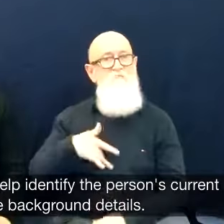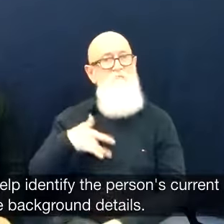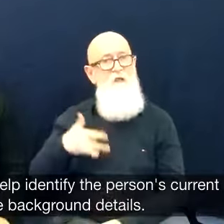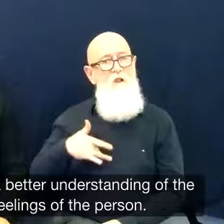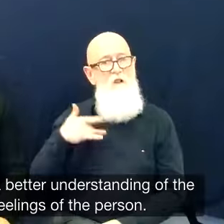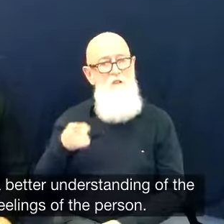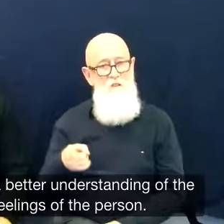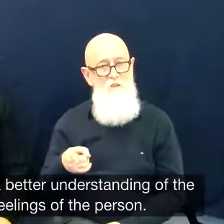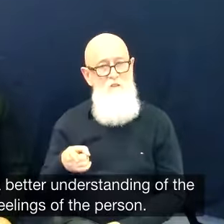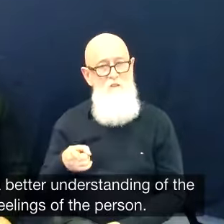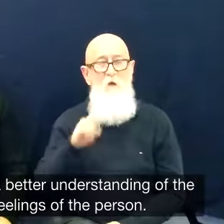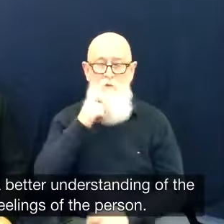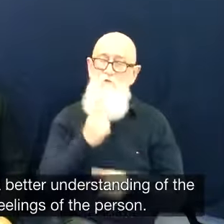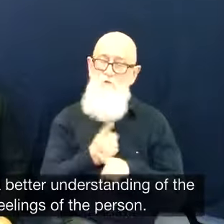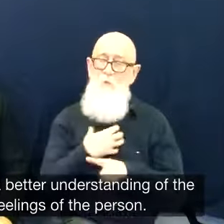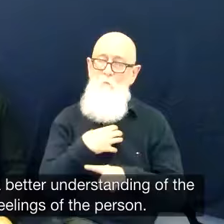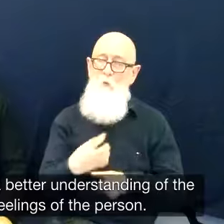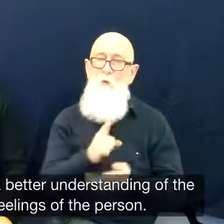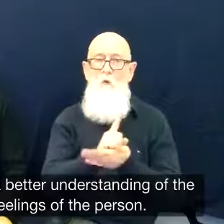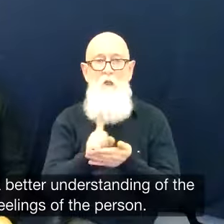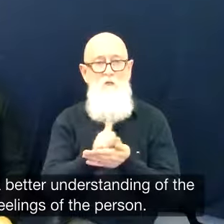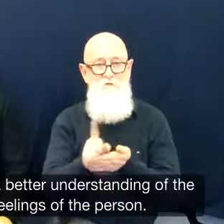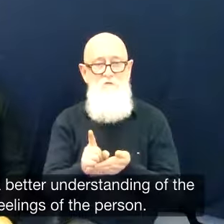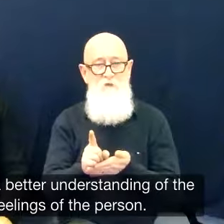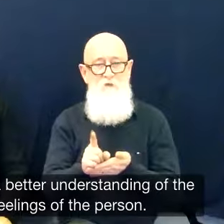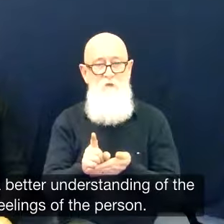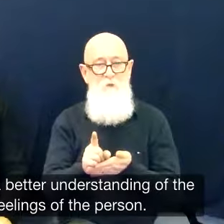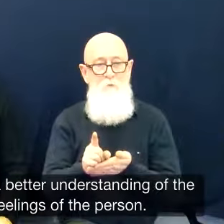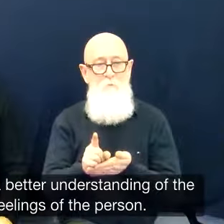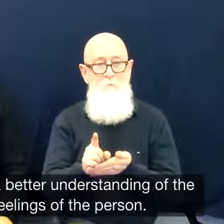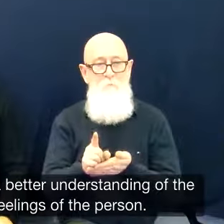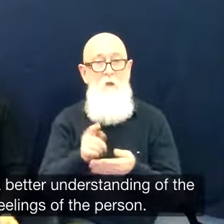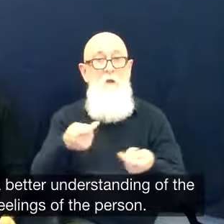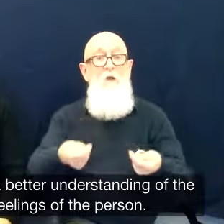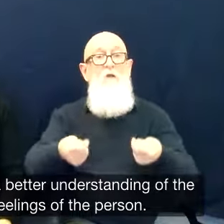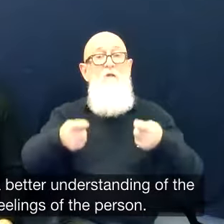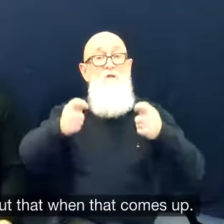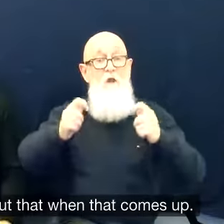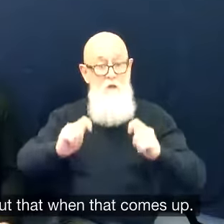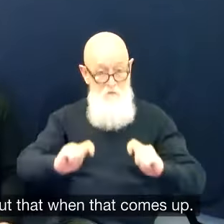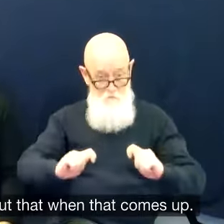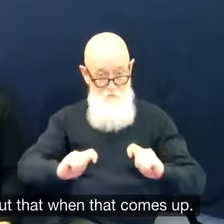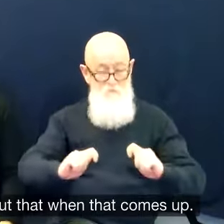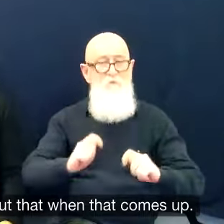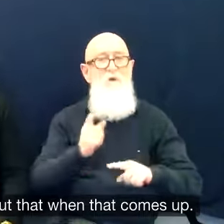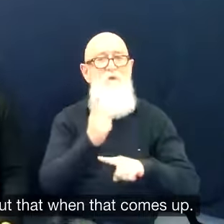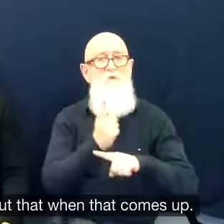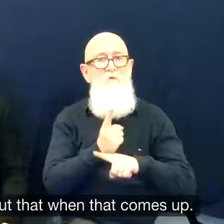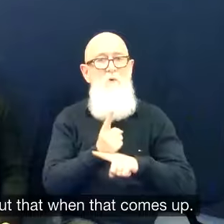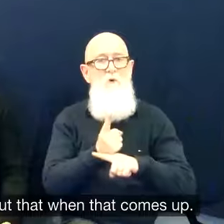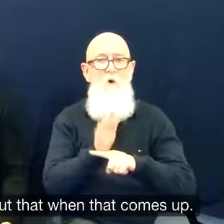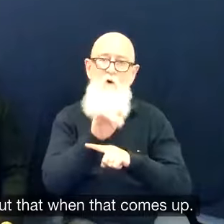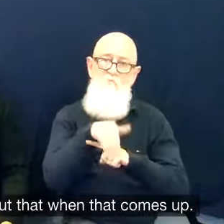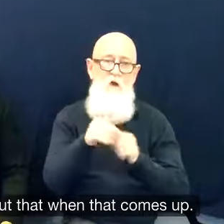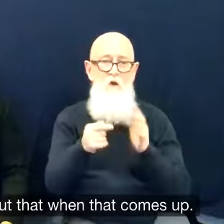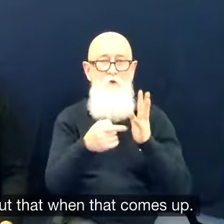talk more about that when that comes up. The next part will be around